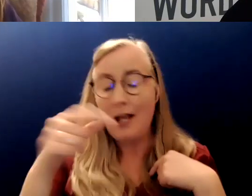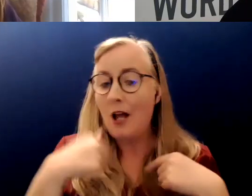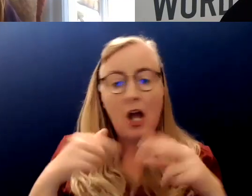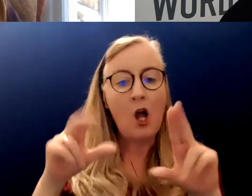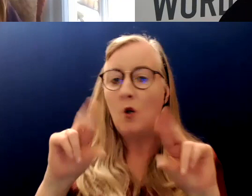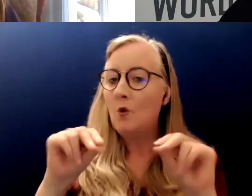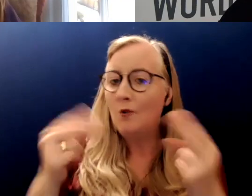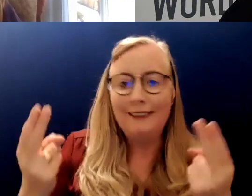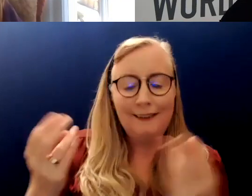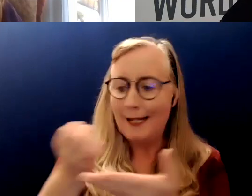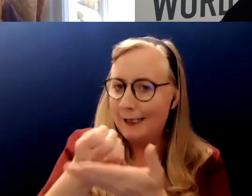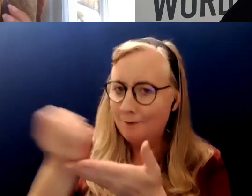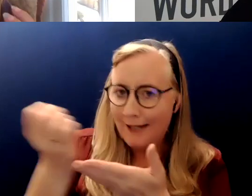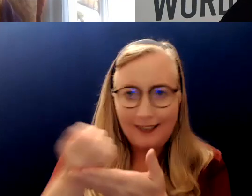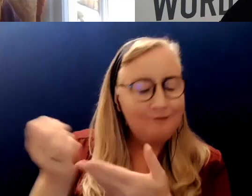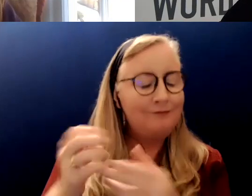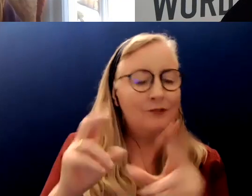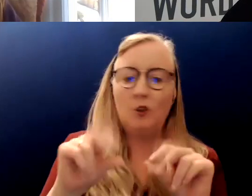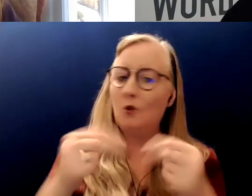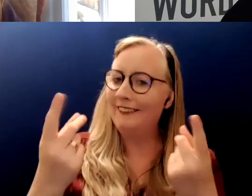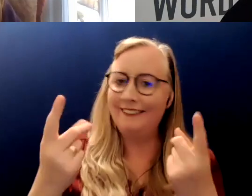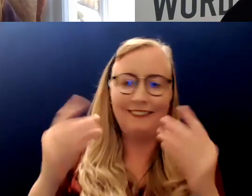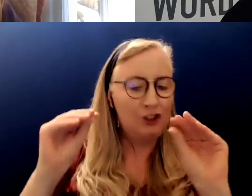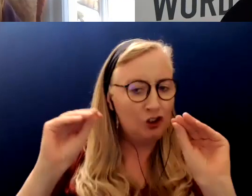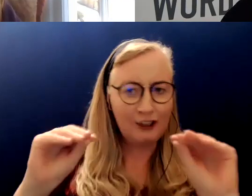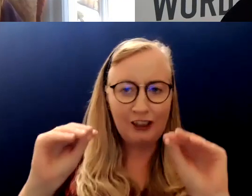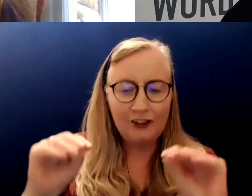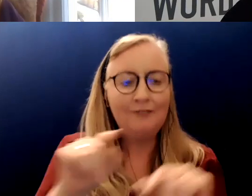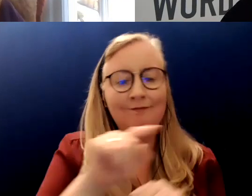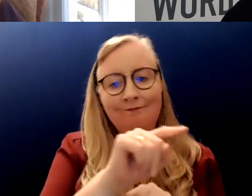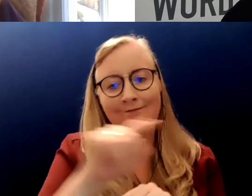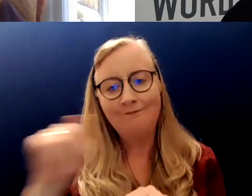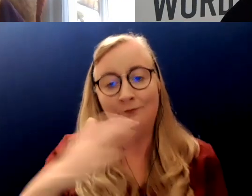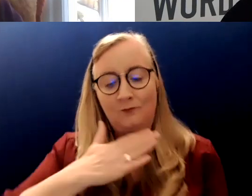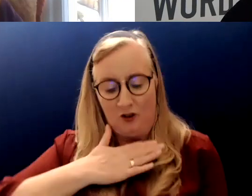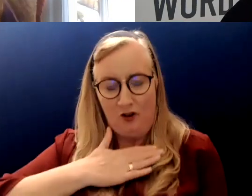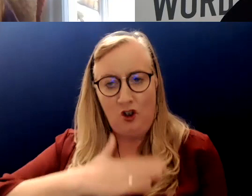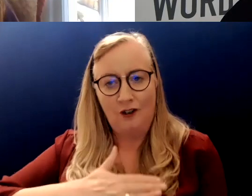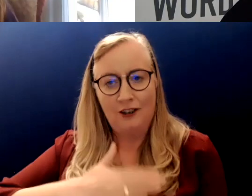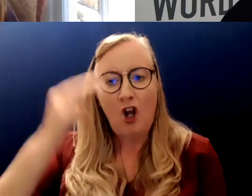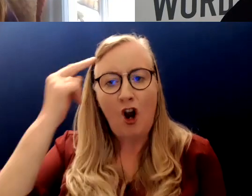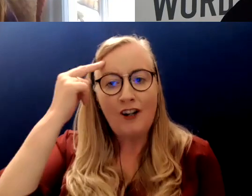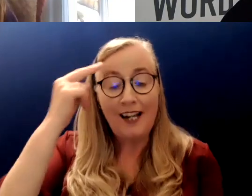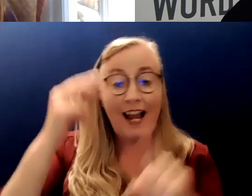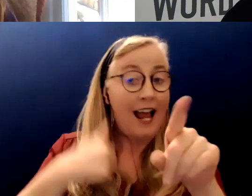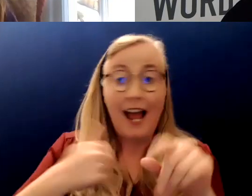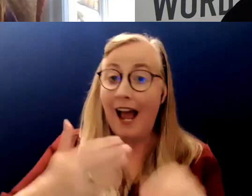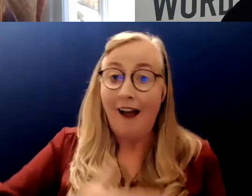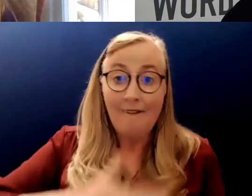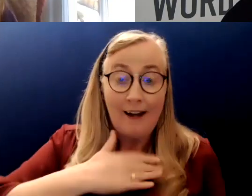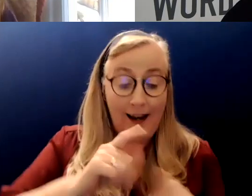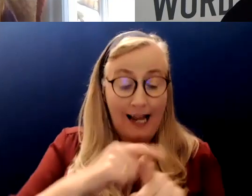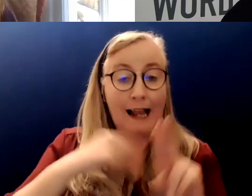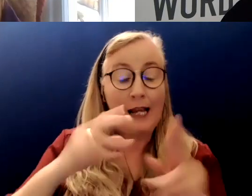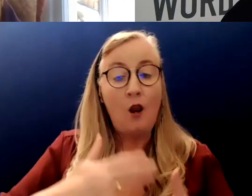or teach. They could just understand. I could breathe around these